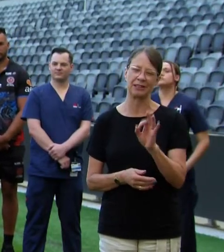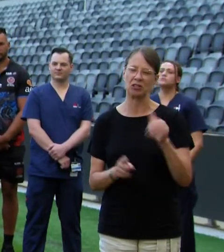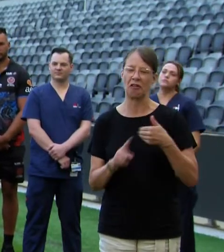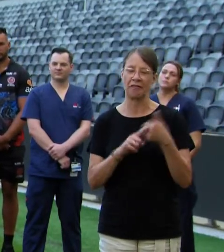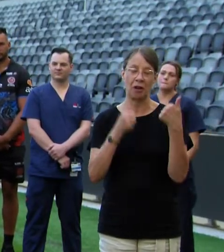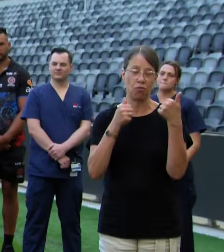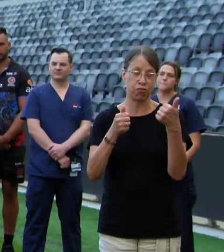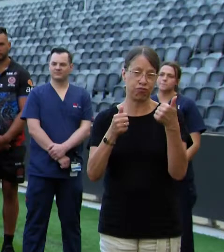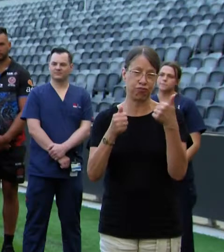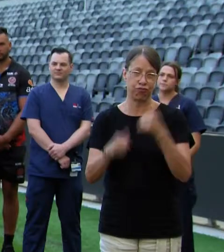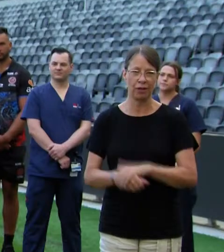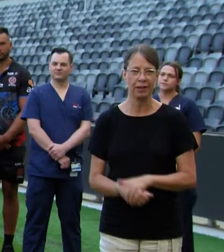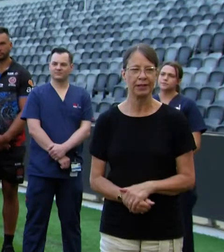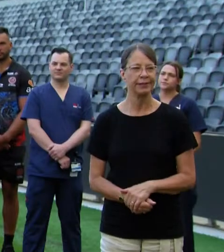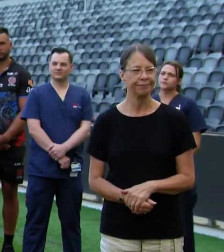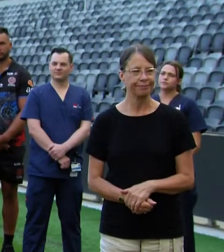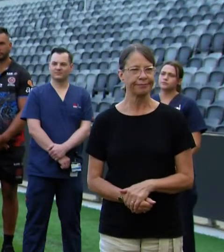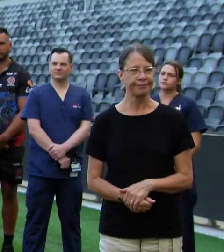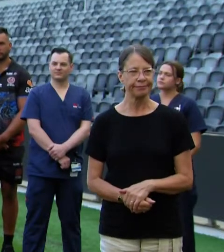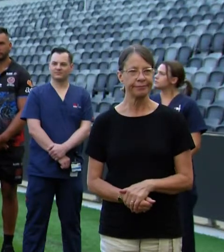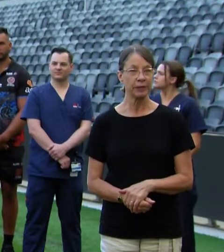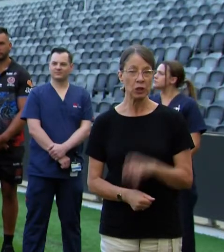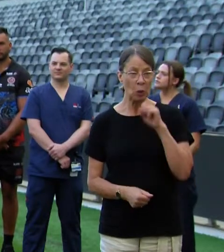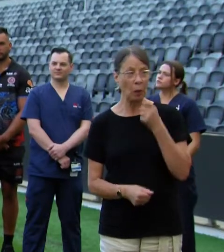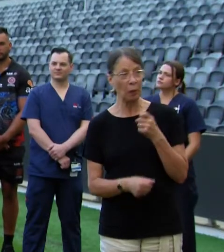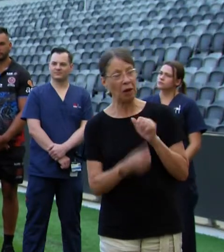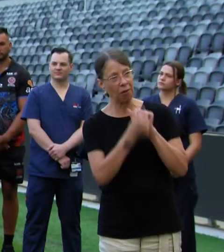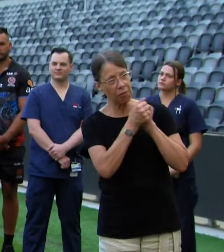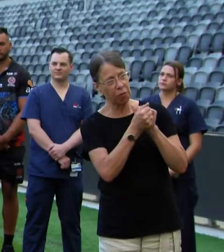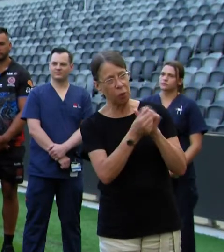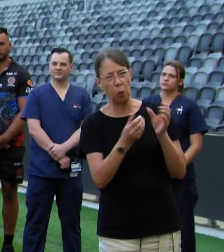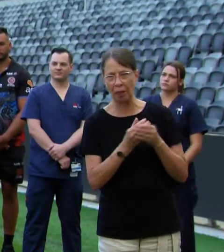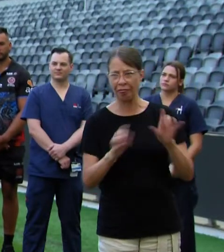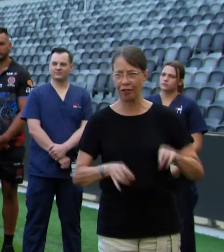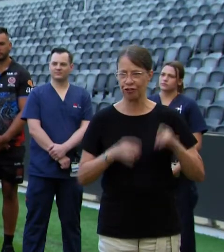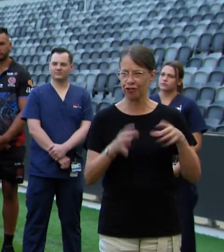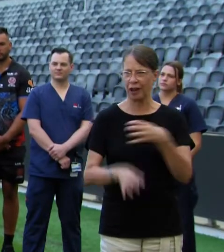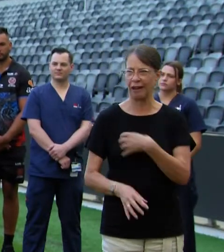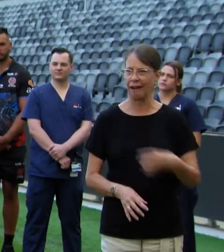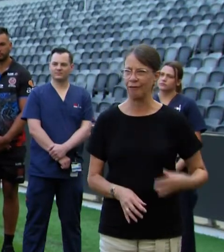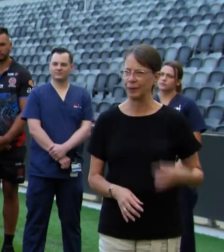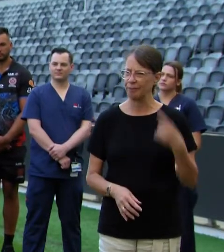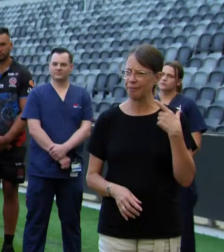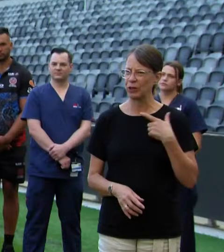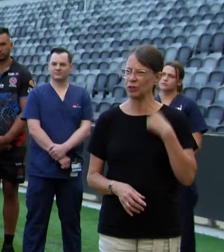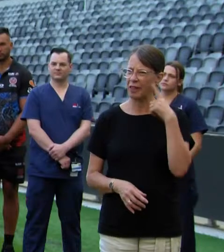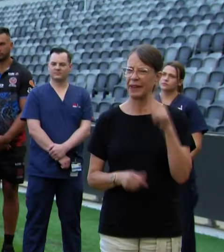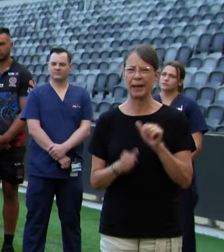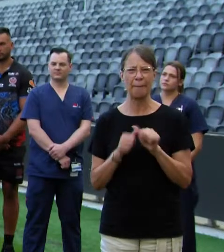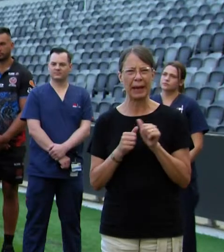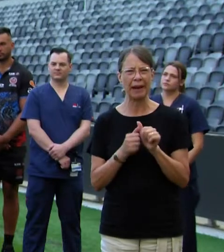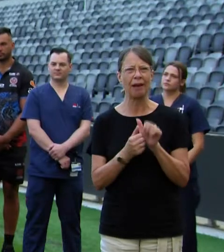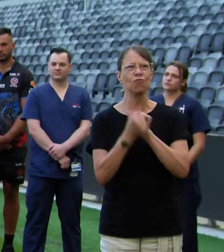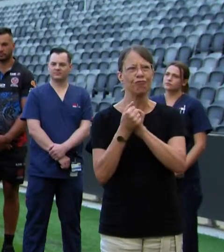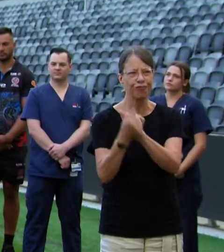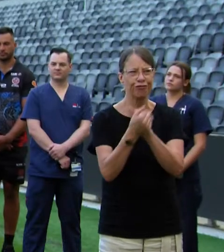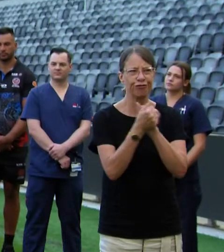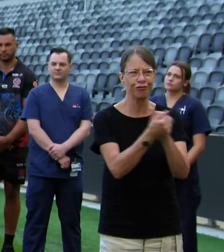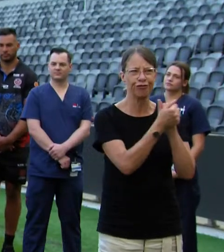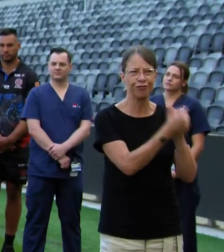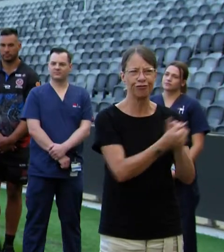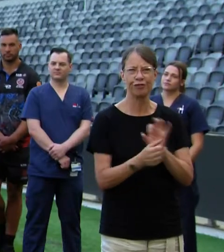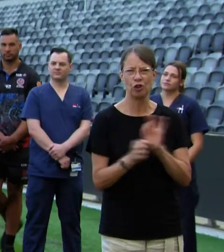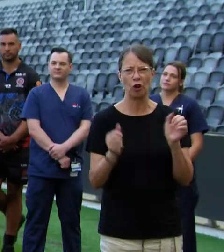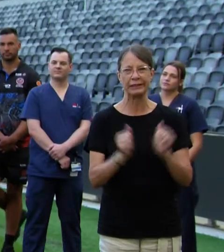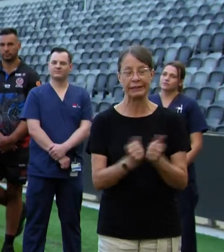see. I've always believed it's in the best interest of the country if we can find unity in relation to some of these positions, but I'll consider